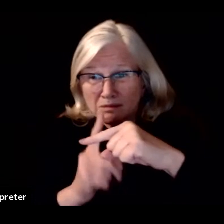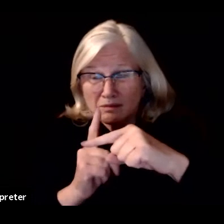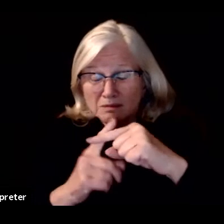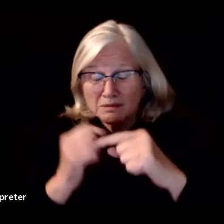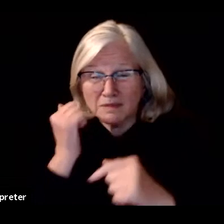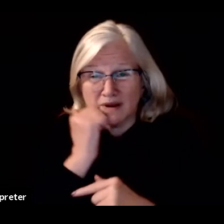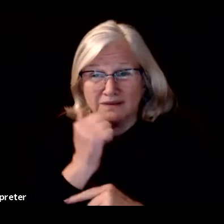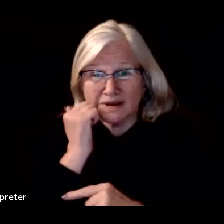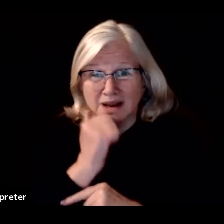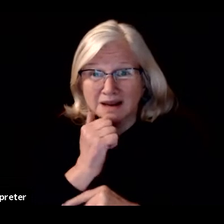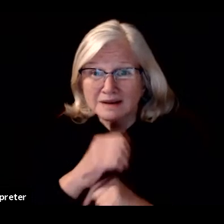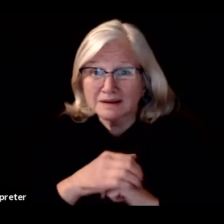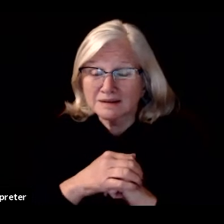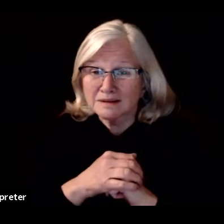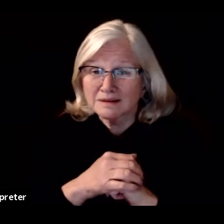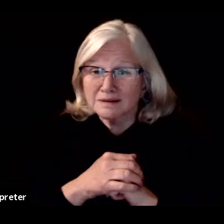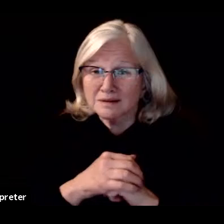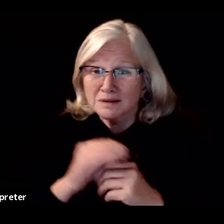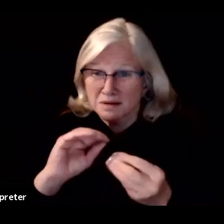accelerate. We now have